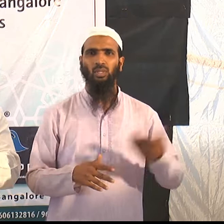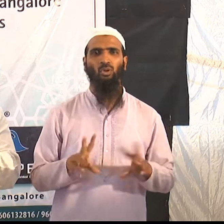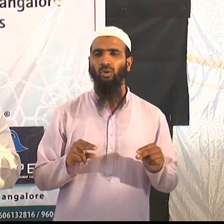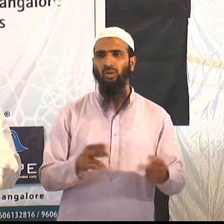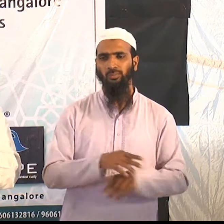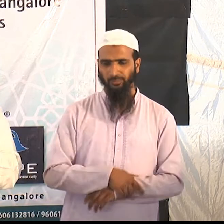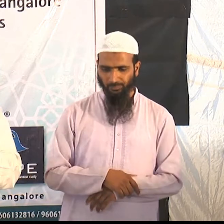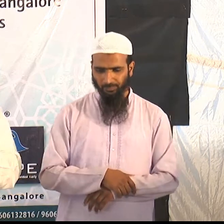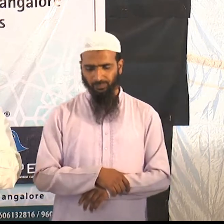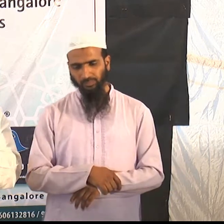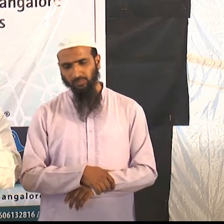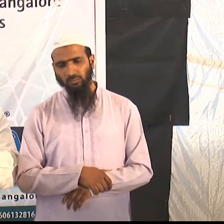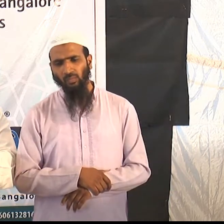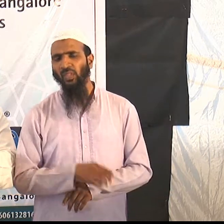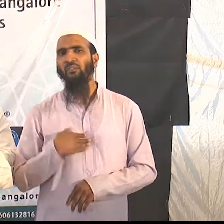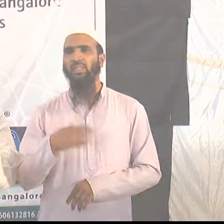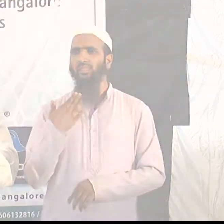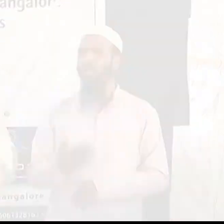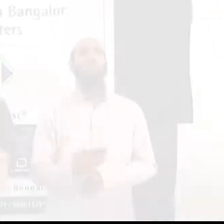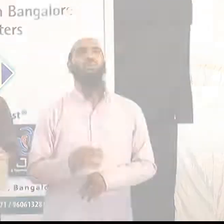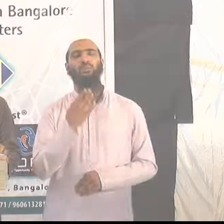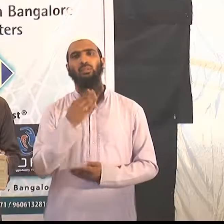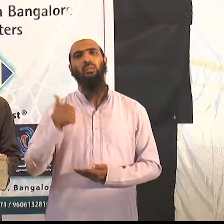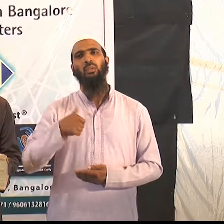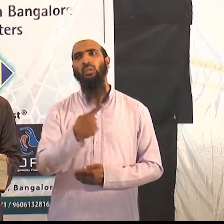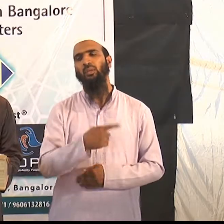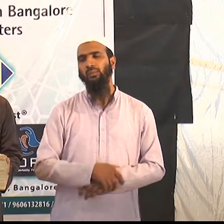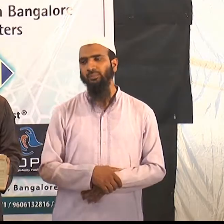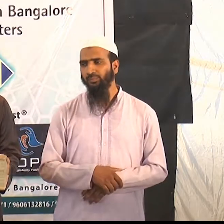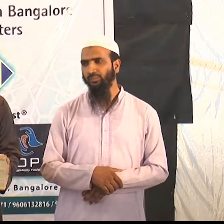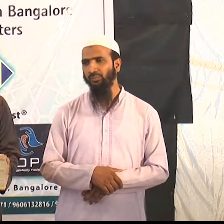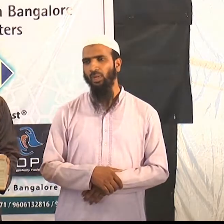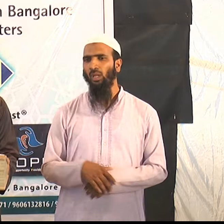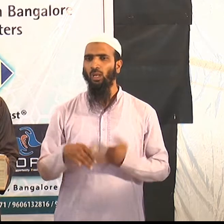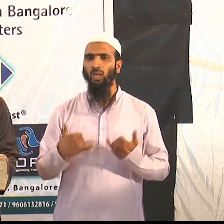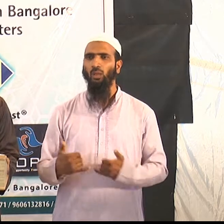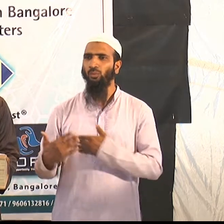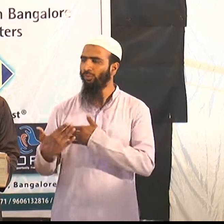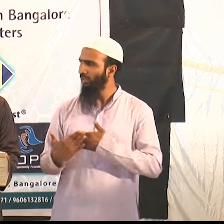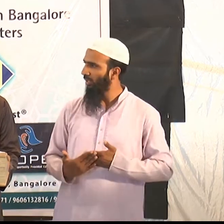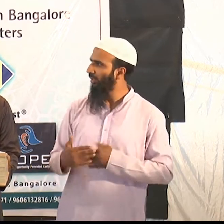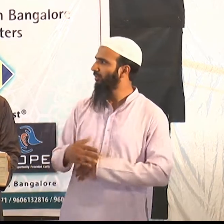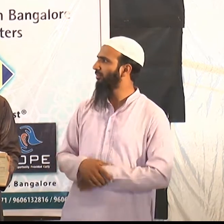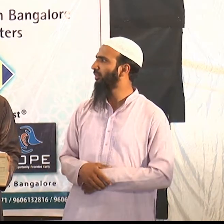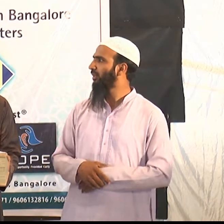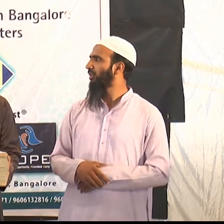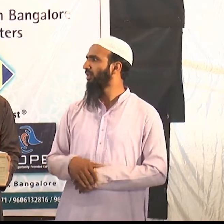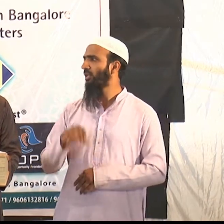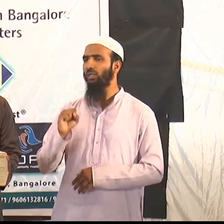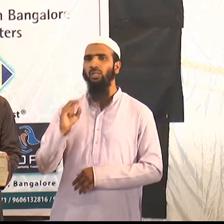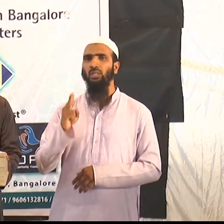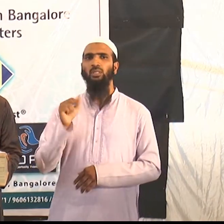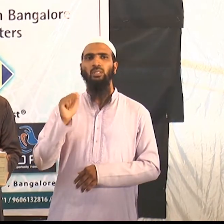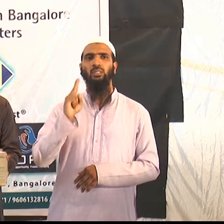very involved participation in this event. Thank you. Now I'd like to invite Shri Shahryar Wakeel